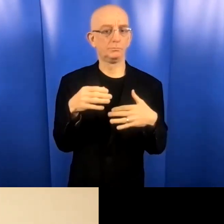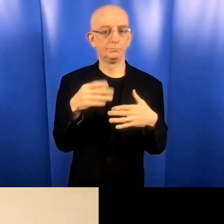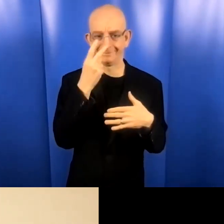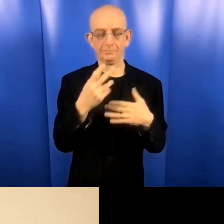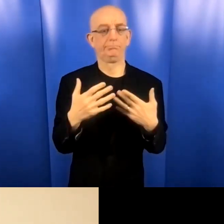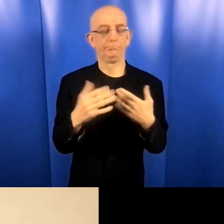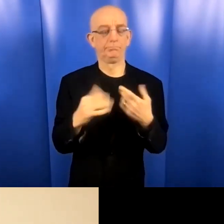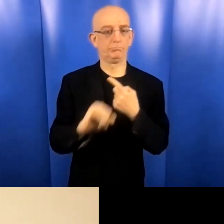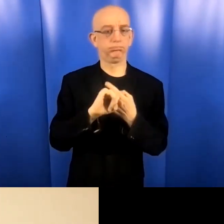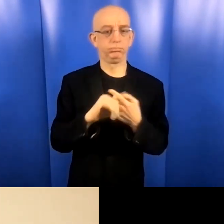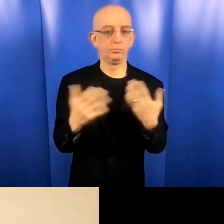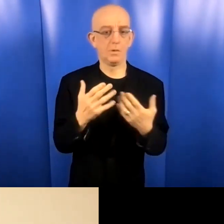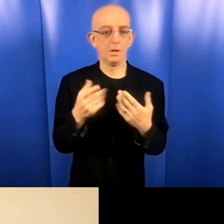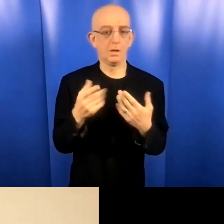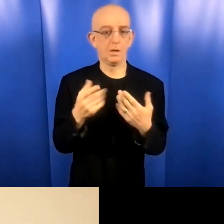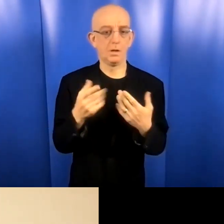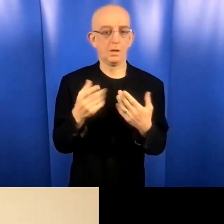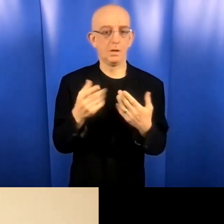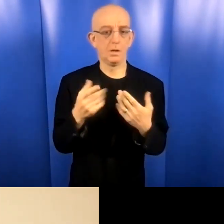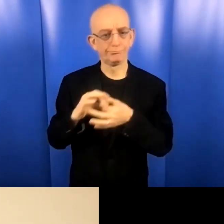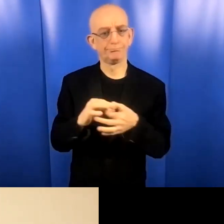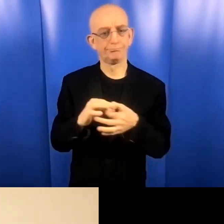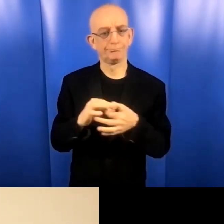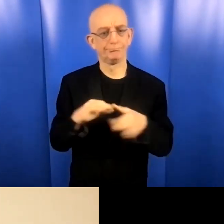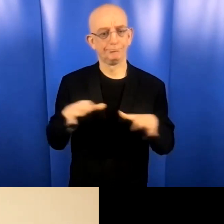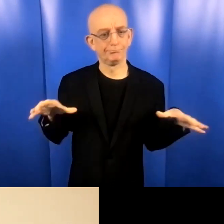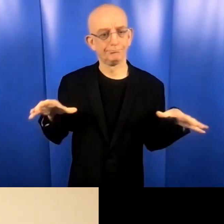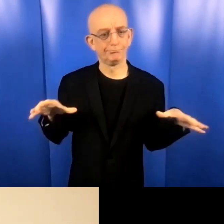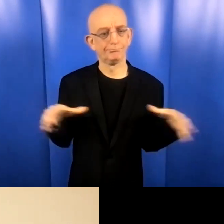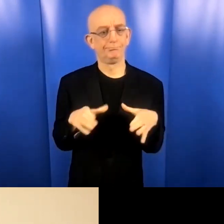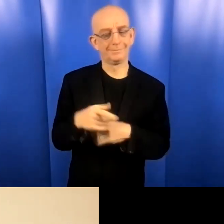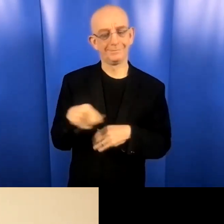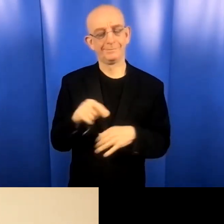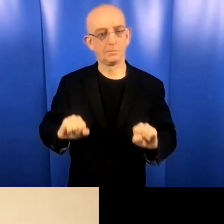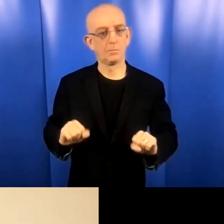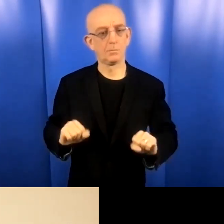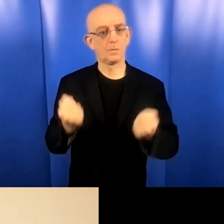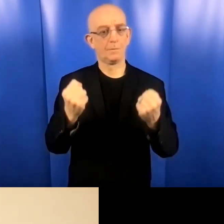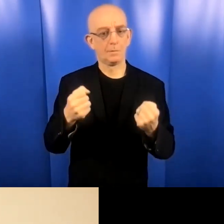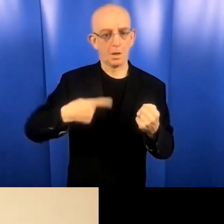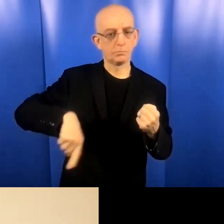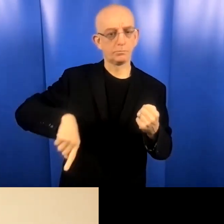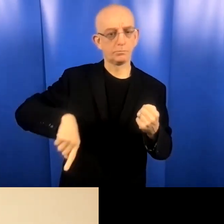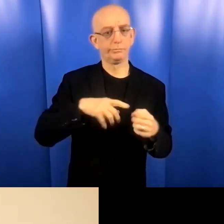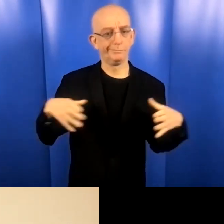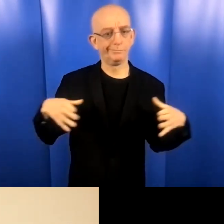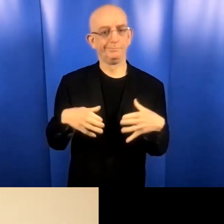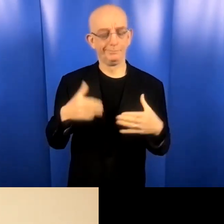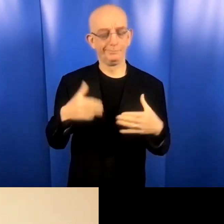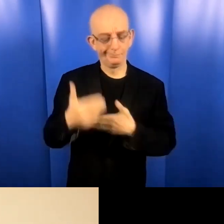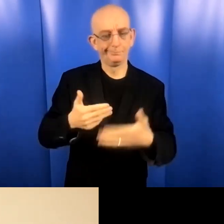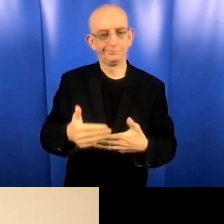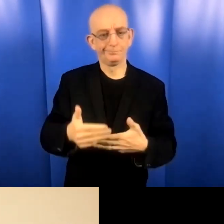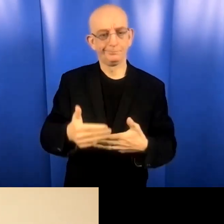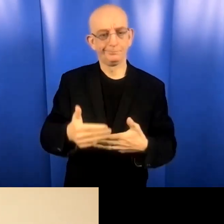sisters and within the disability movement and constituency, that most often we as indigenous women with disabilities, we